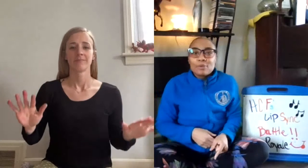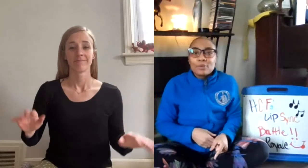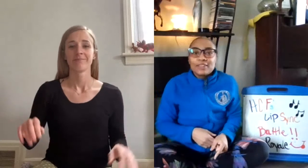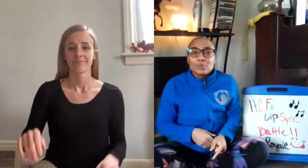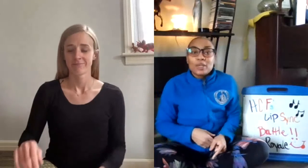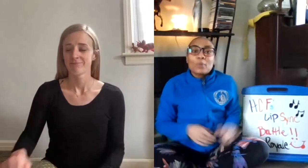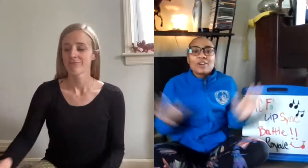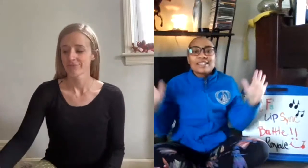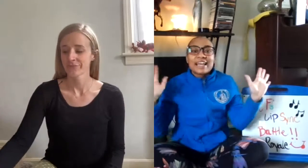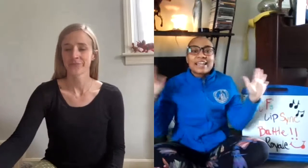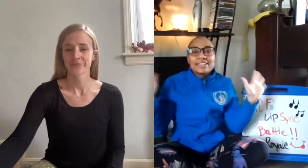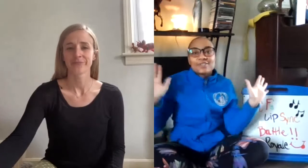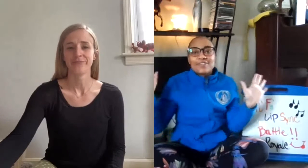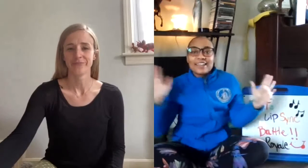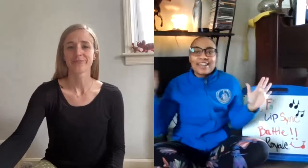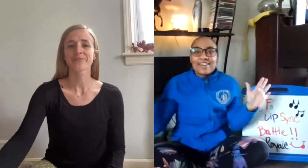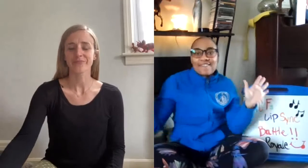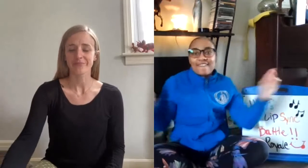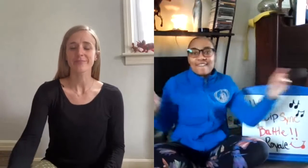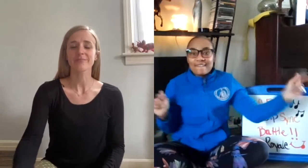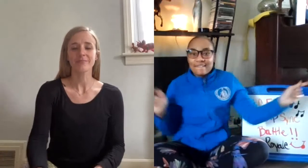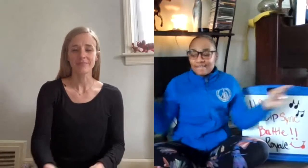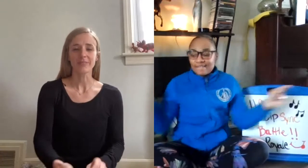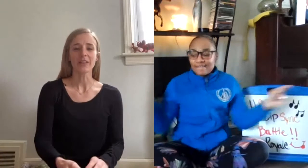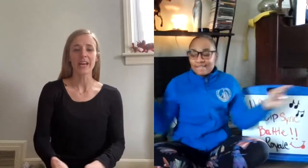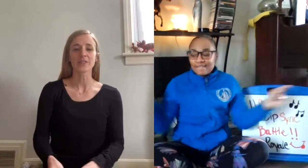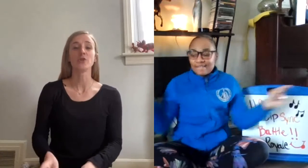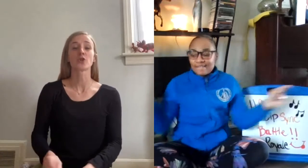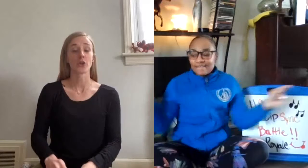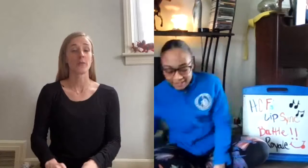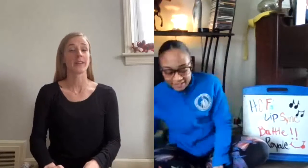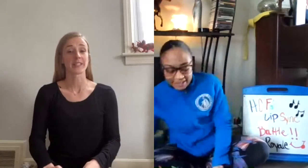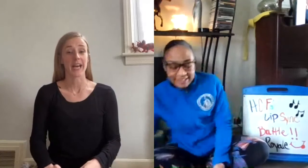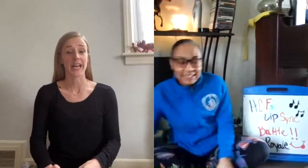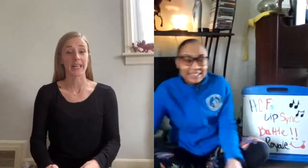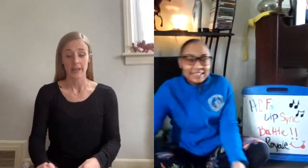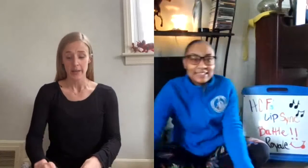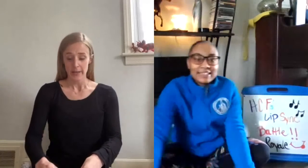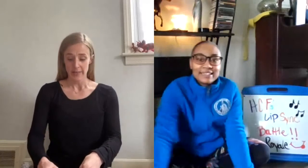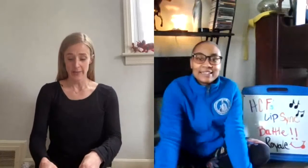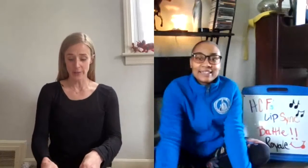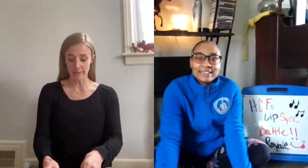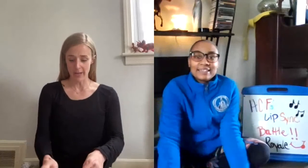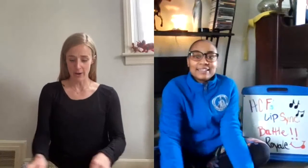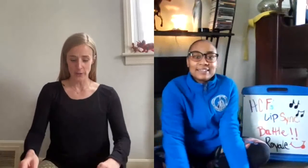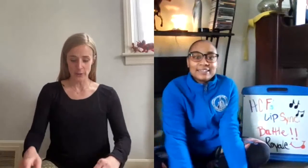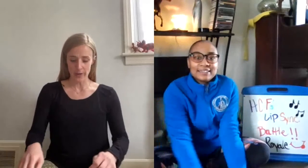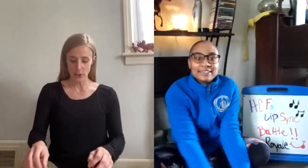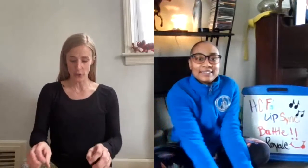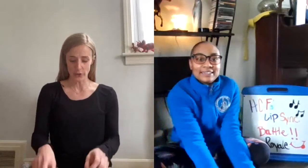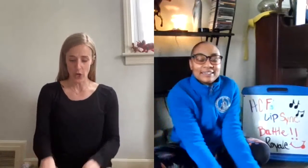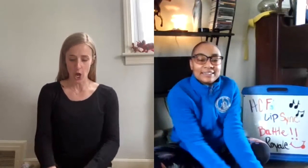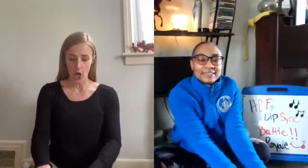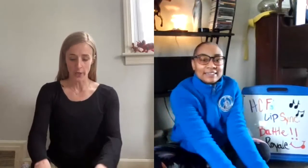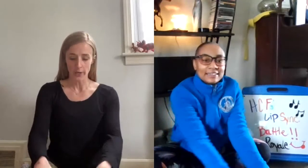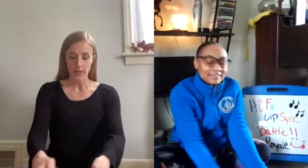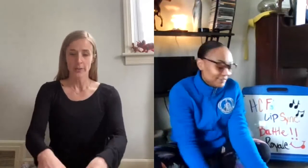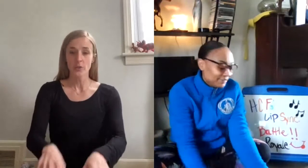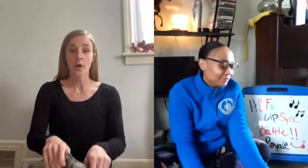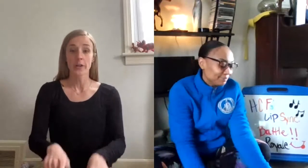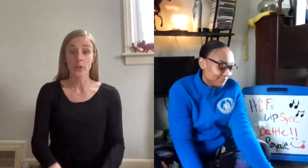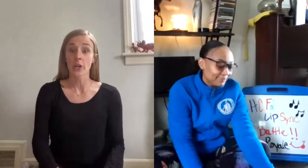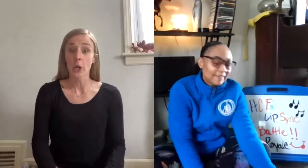what you came up with this week. We're excited to find out. Yes, you should be excited. This is a very special